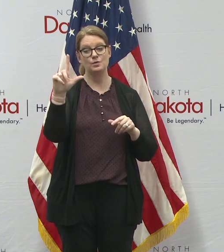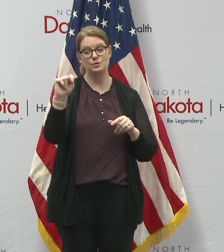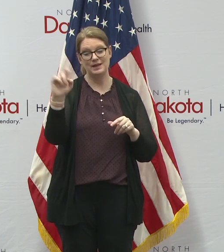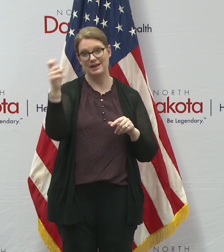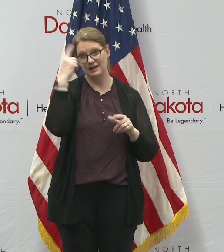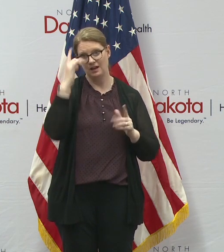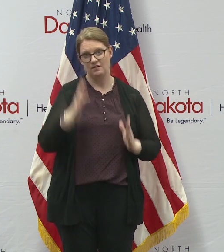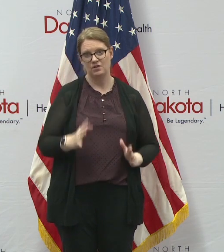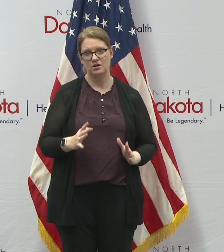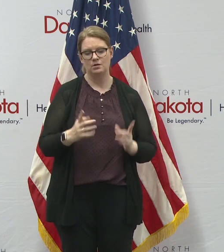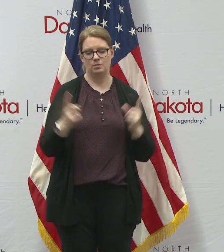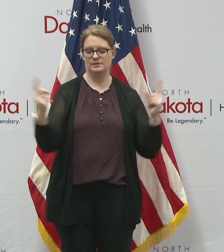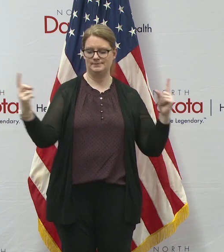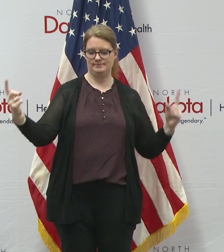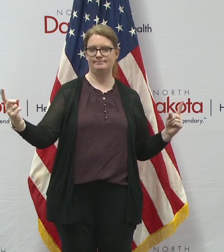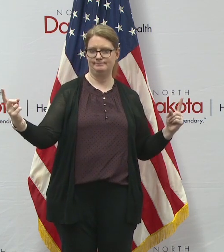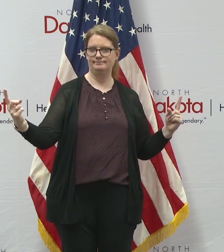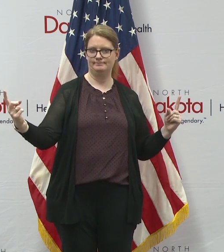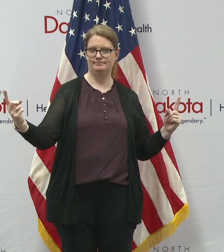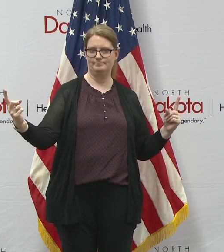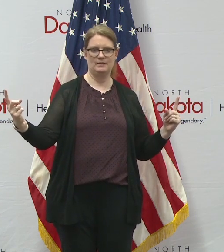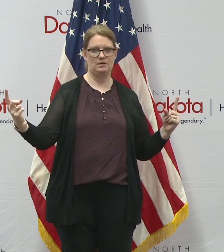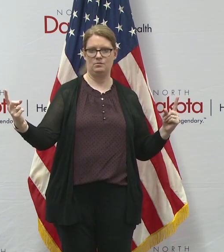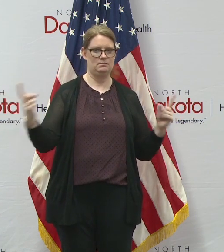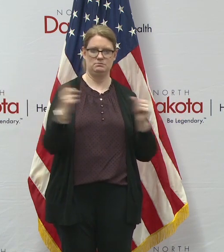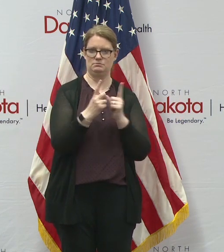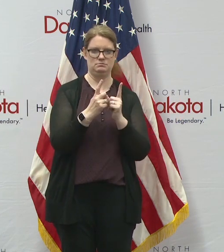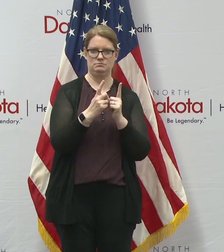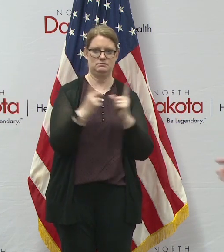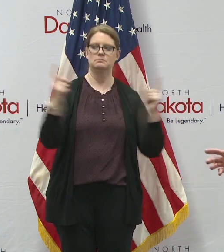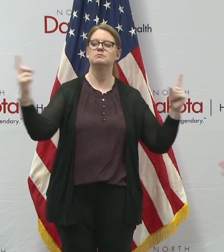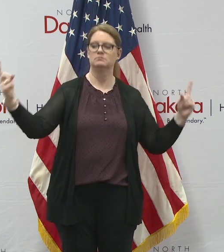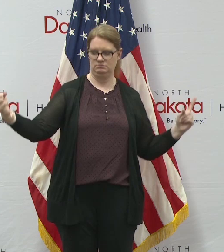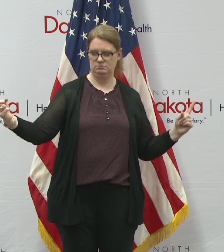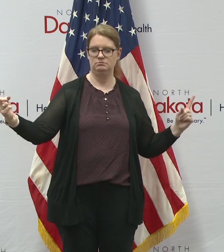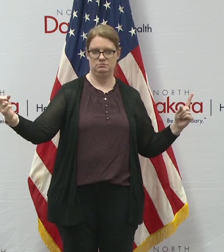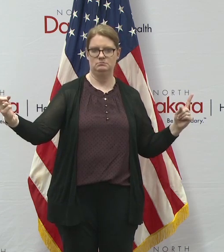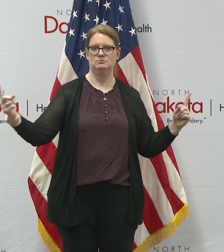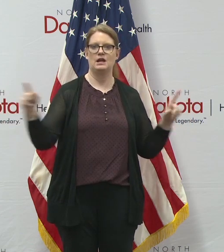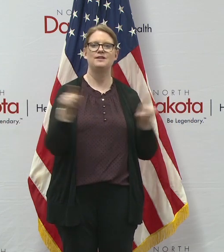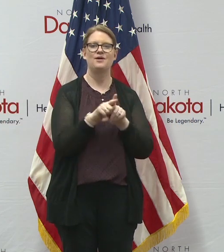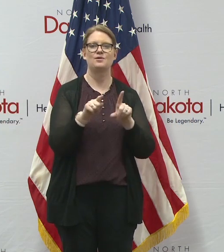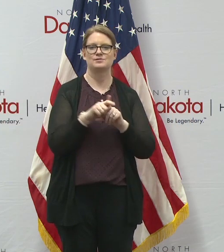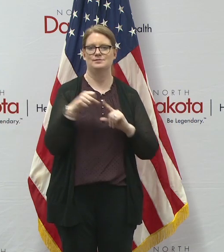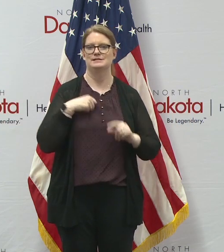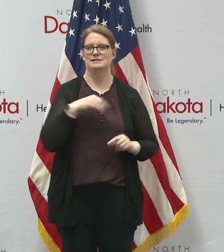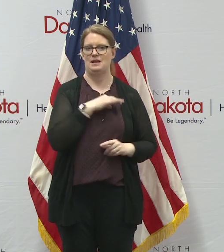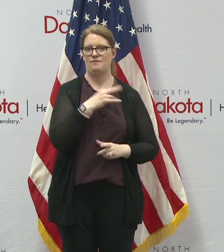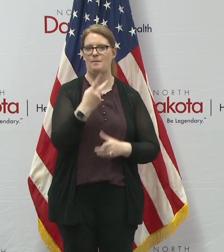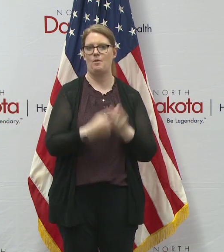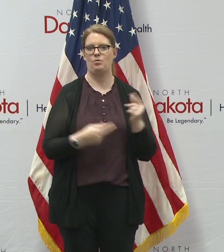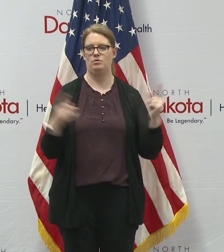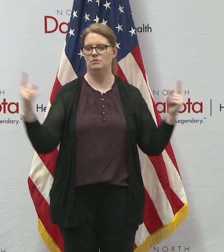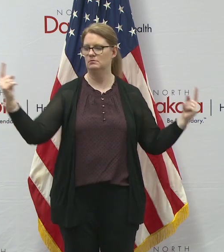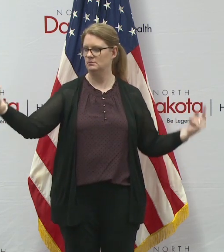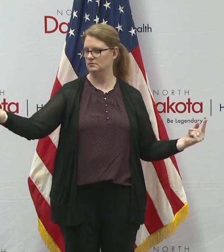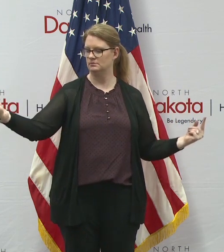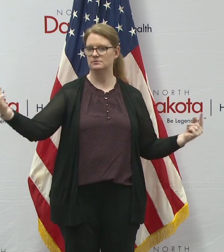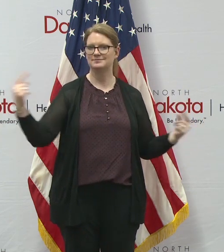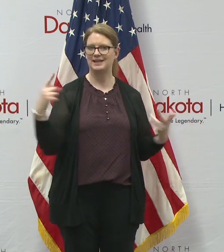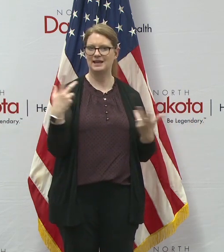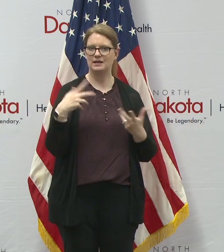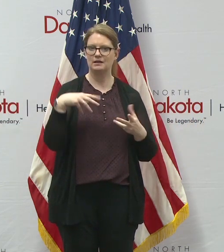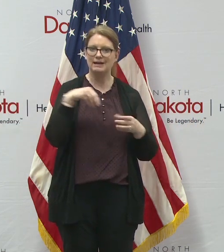staying more than 6 feet away from each other and not having close contact, away from each other and away from our staff. So we've got even our internal